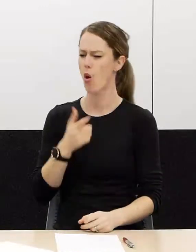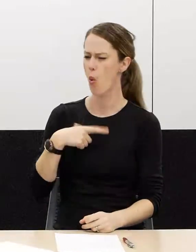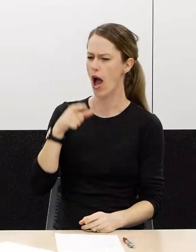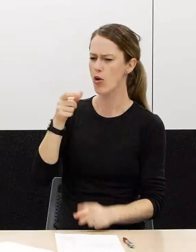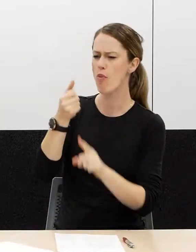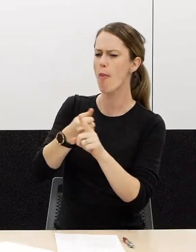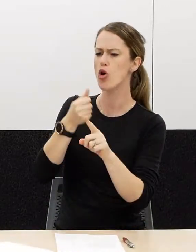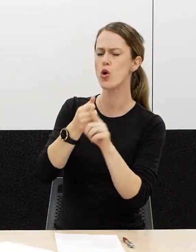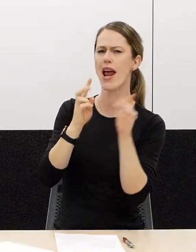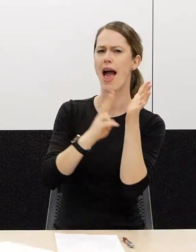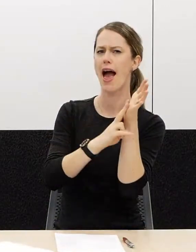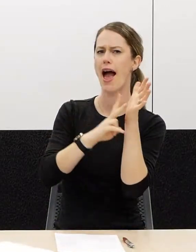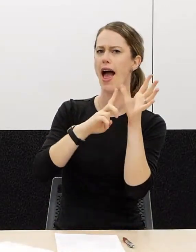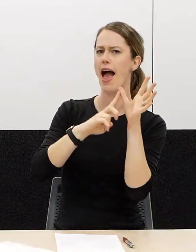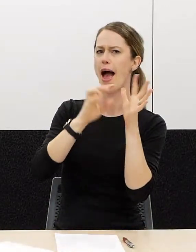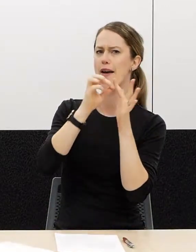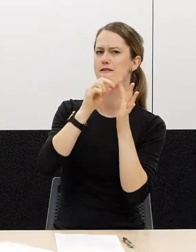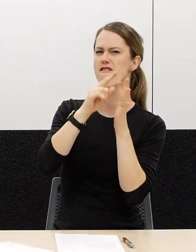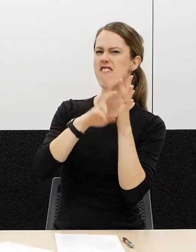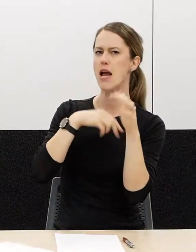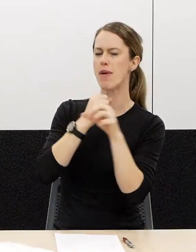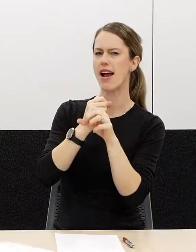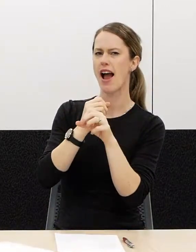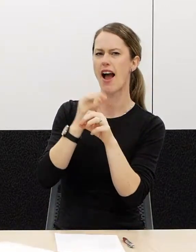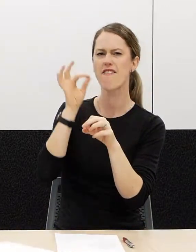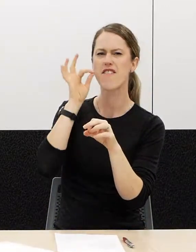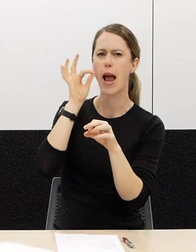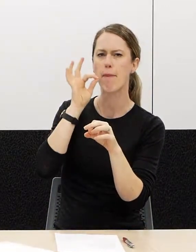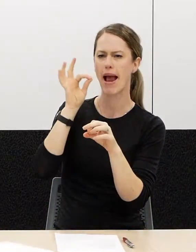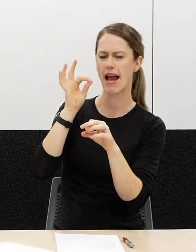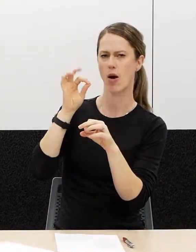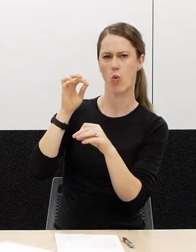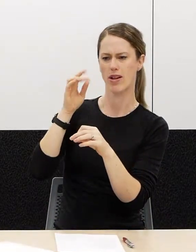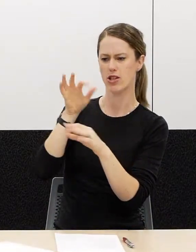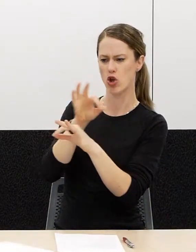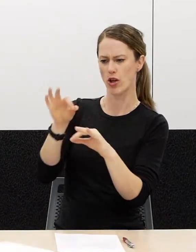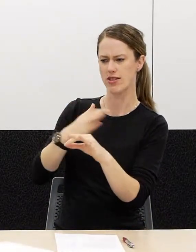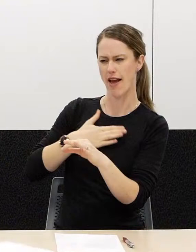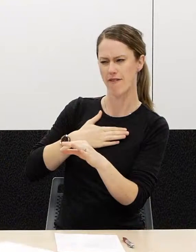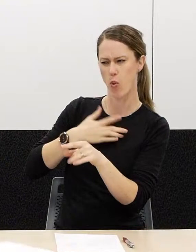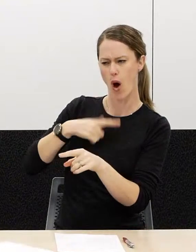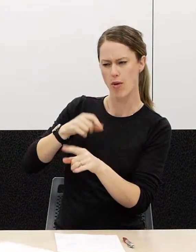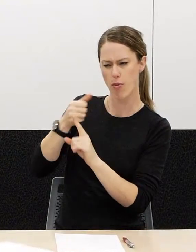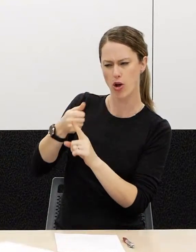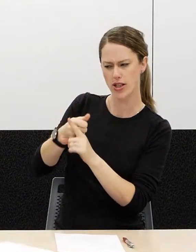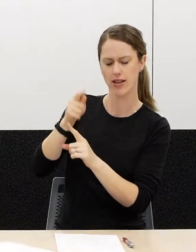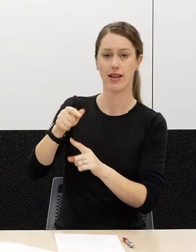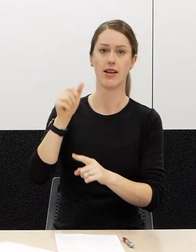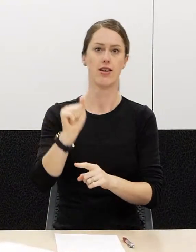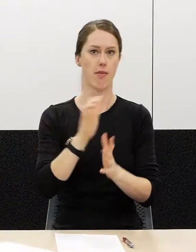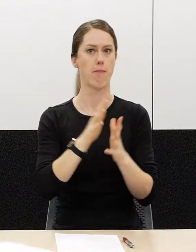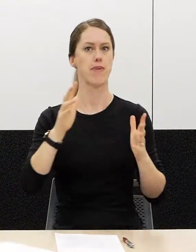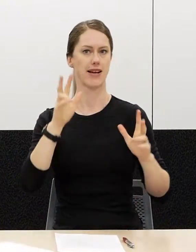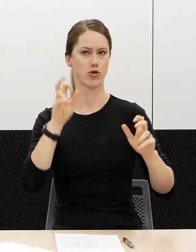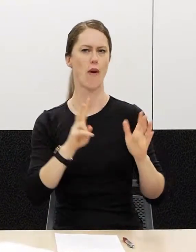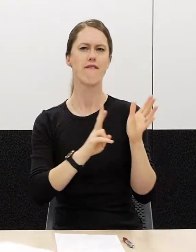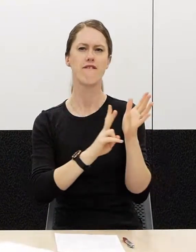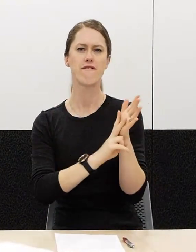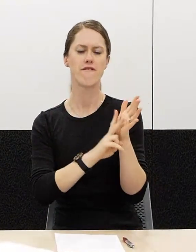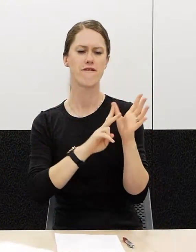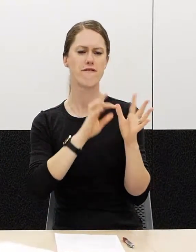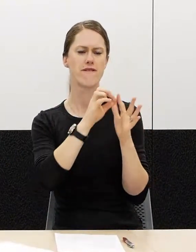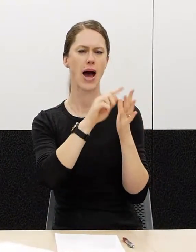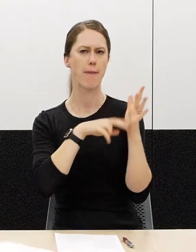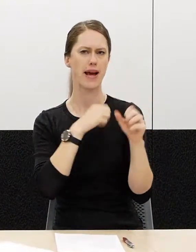you promoting vaping when it is not safe? So this is a good question, because obviously vaping is a really big issue. We'd like to be really clear